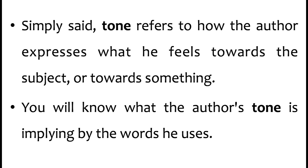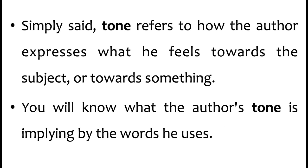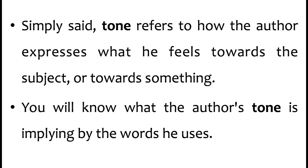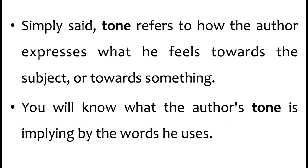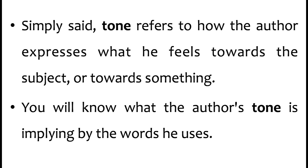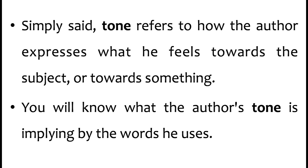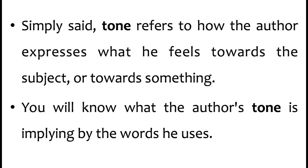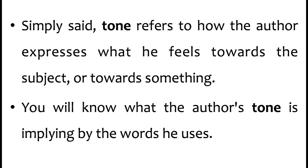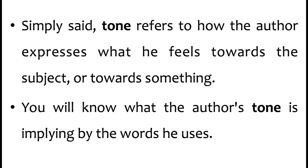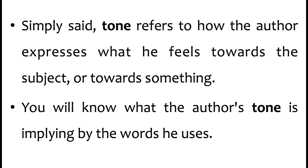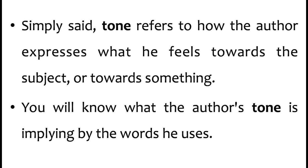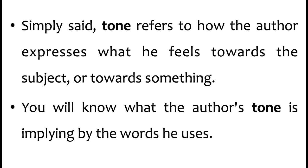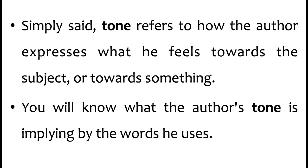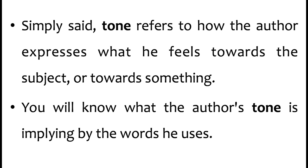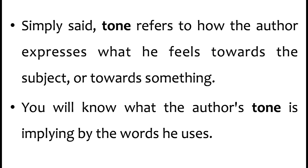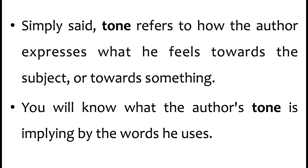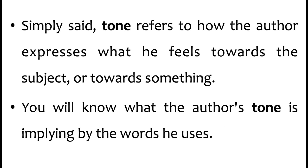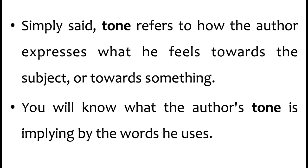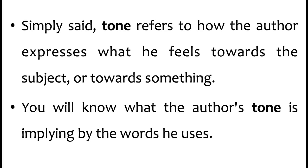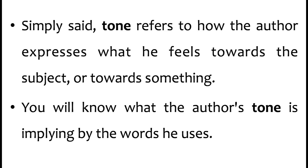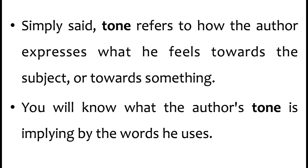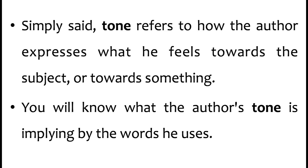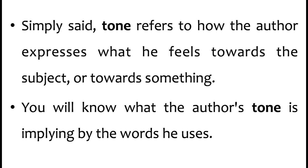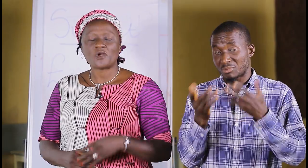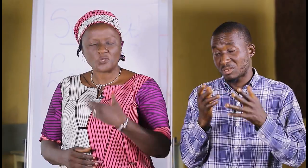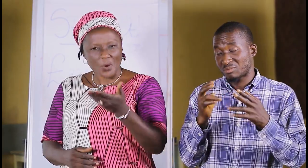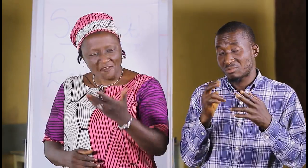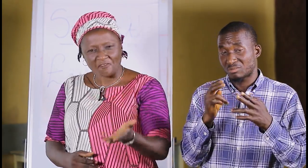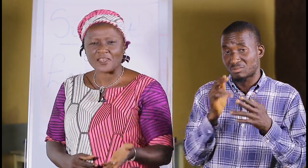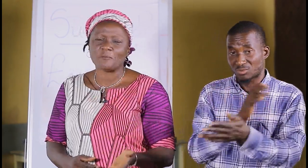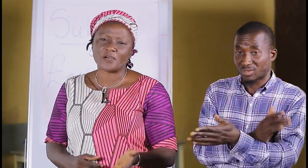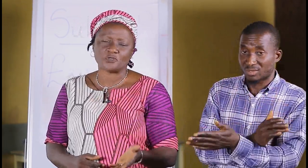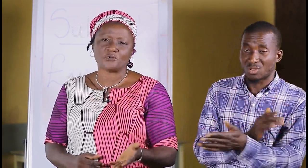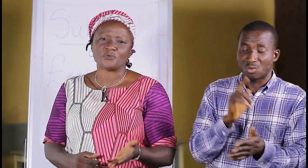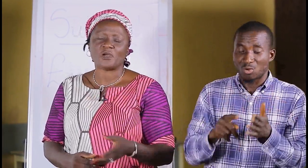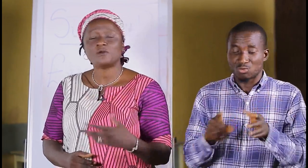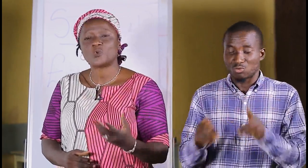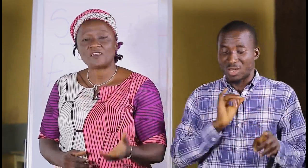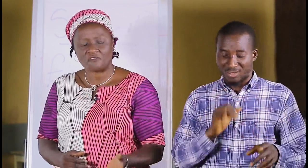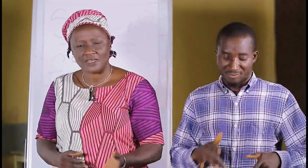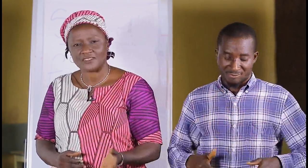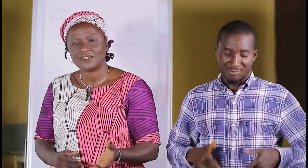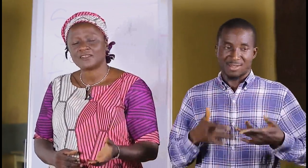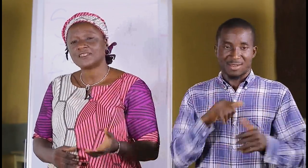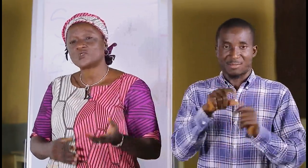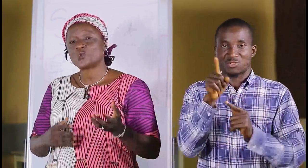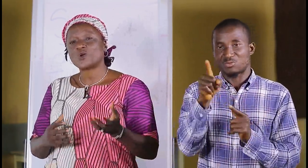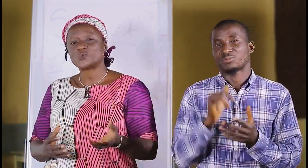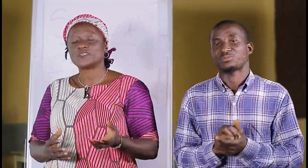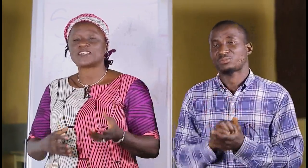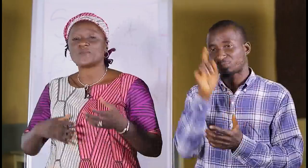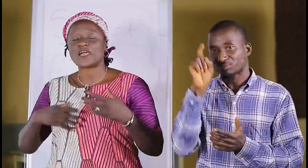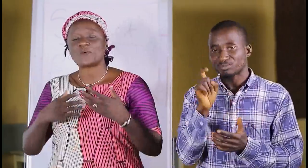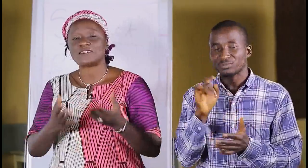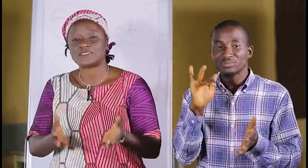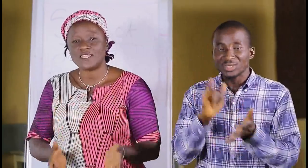he feels towards the subject or towards something. What do I feel about you? How do I feel it? That is what